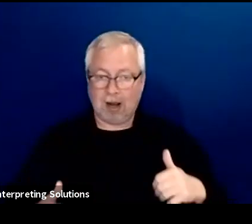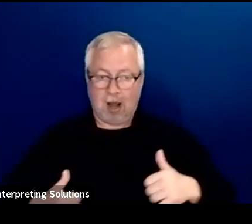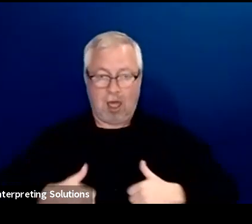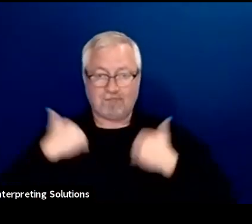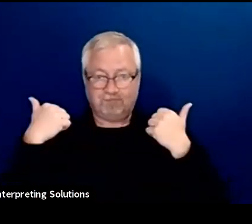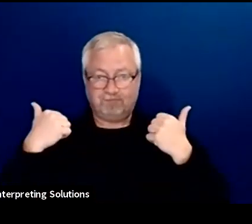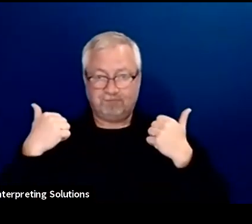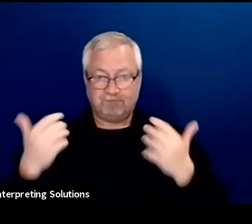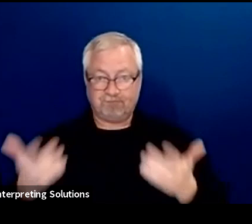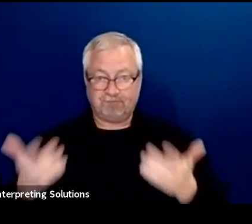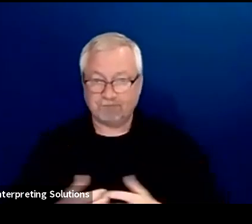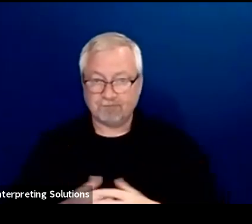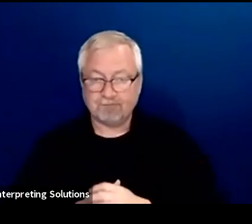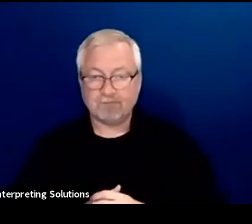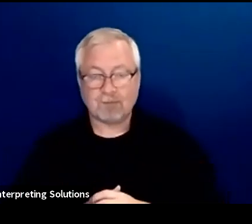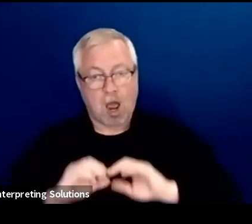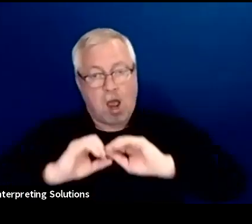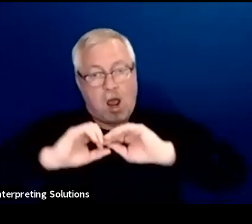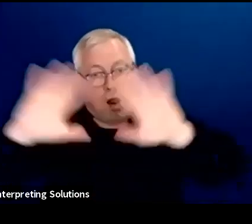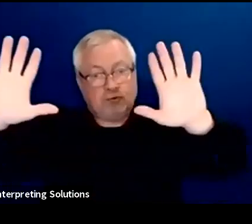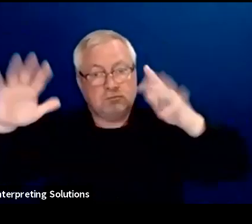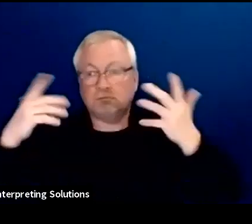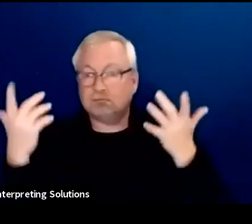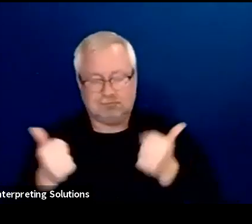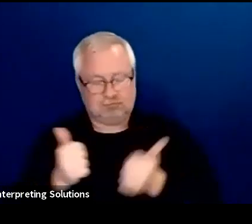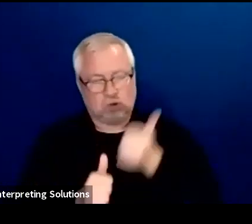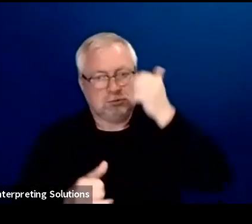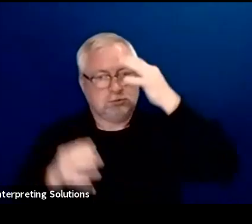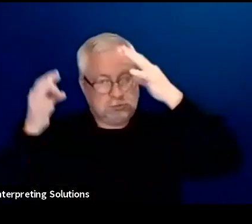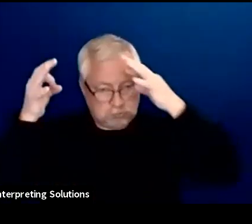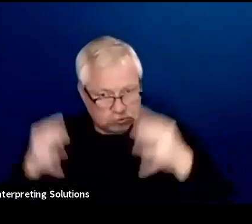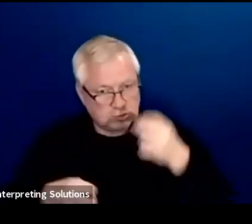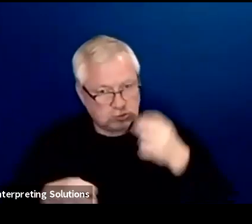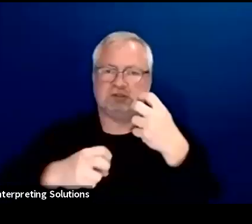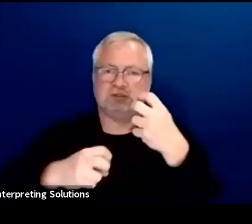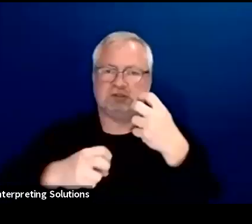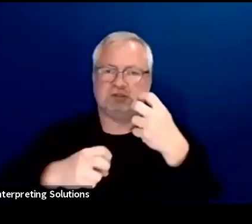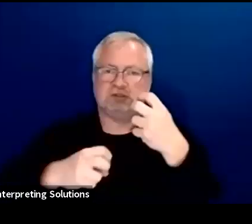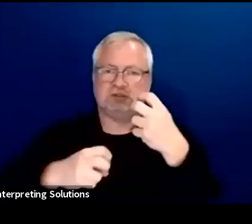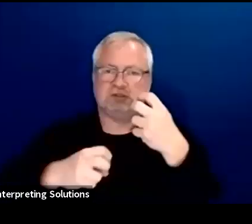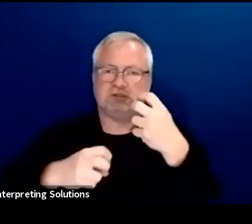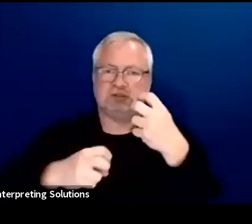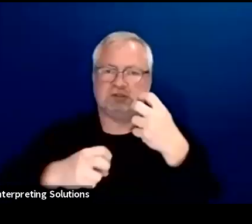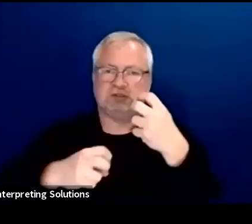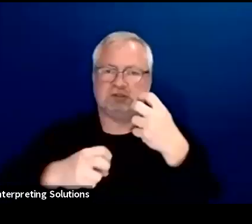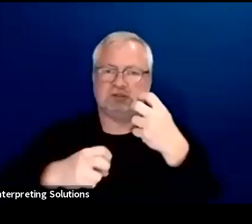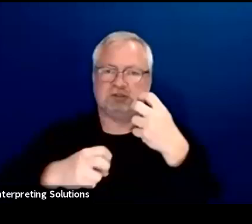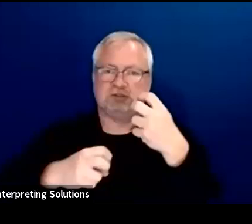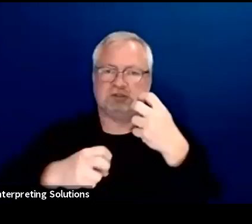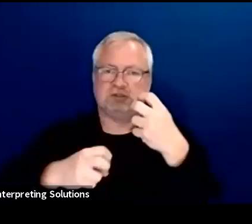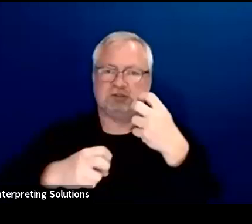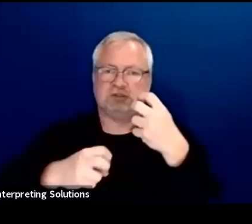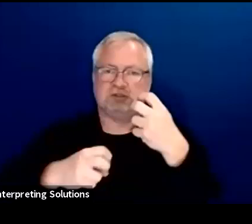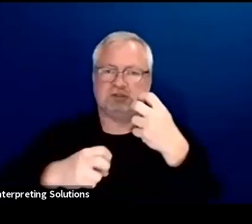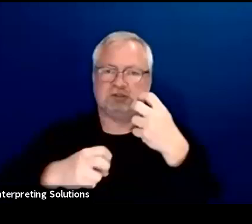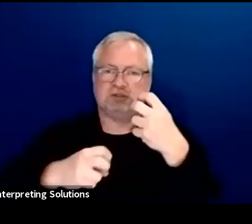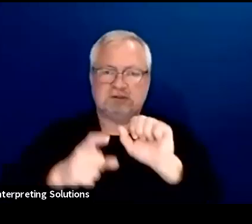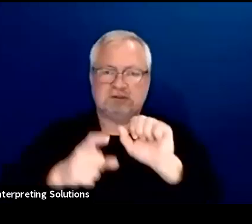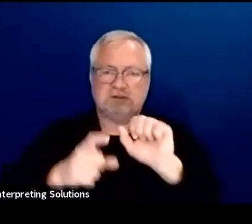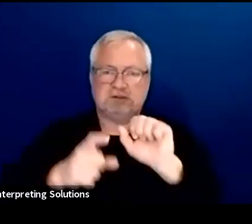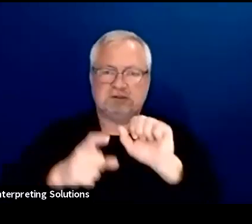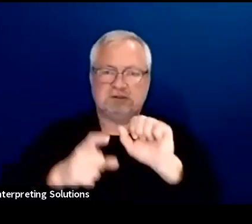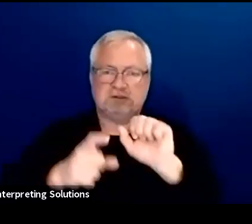obviously the most difficult decisions we make. We don't want to put people in those positions. So we are domestic violence. We're looking at our child protective service